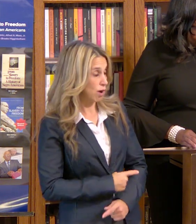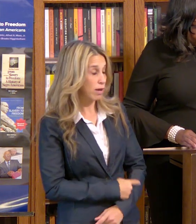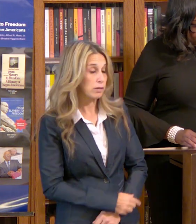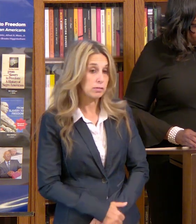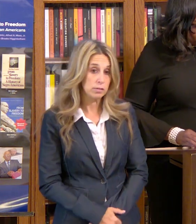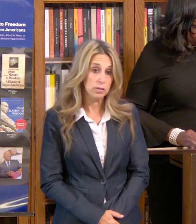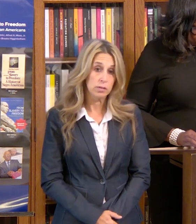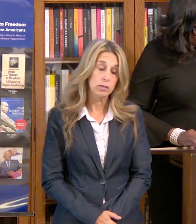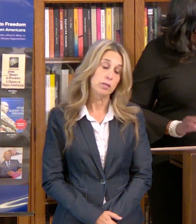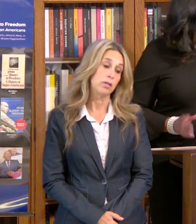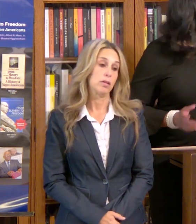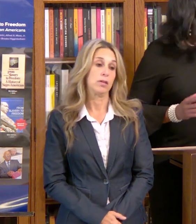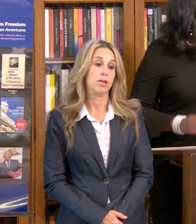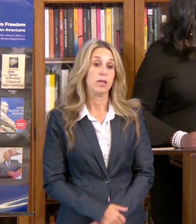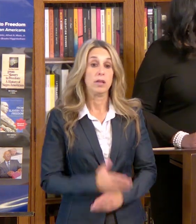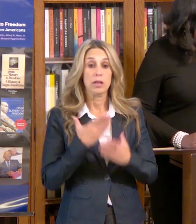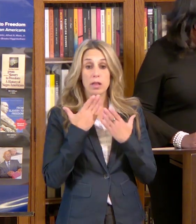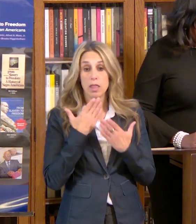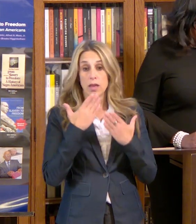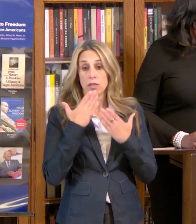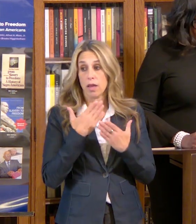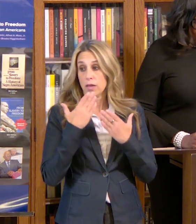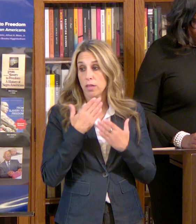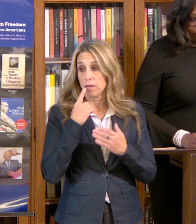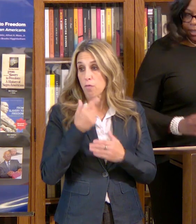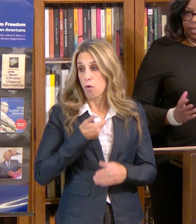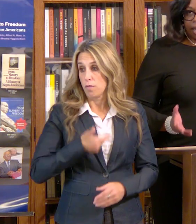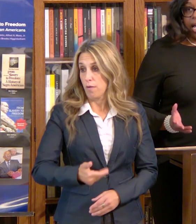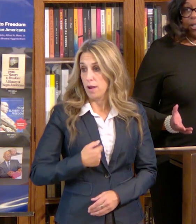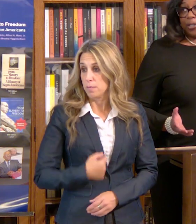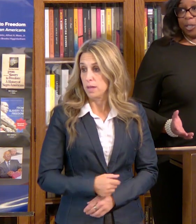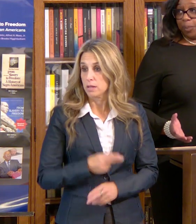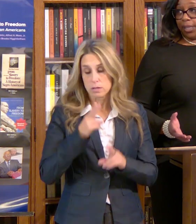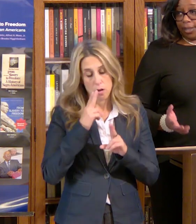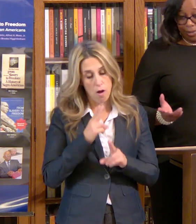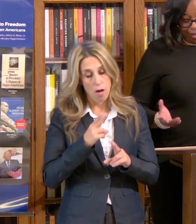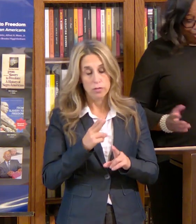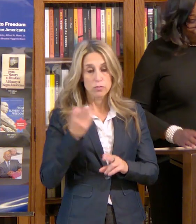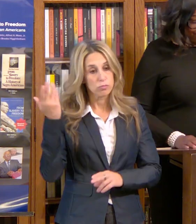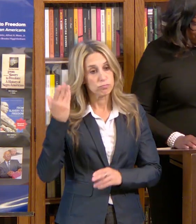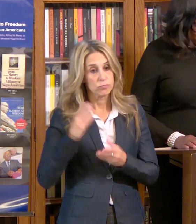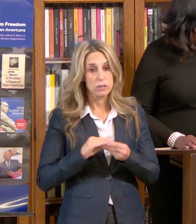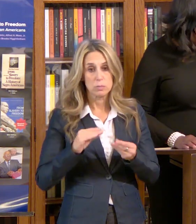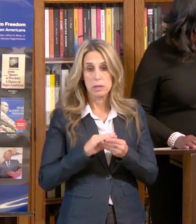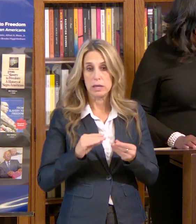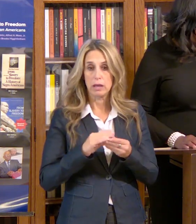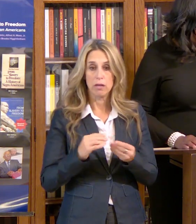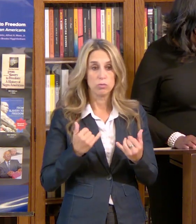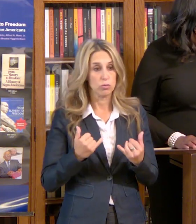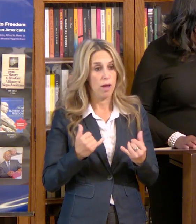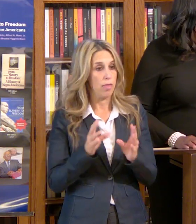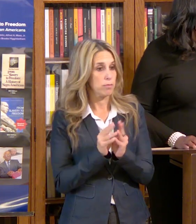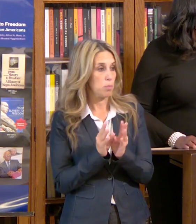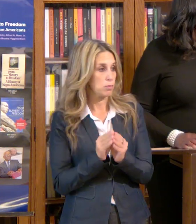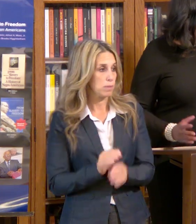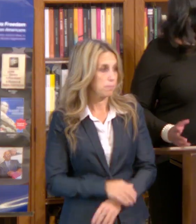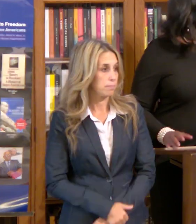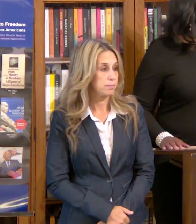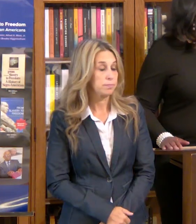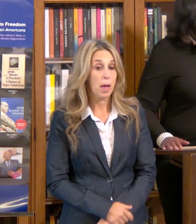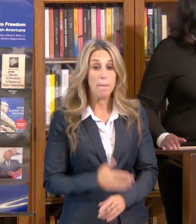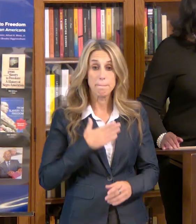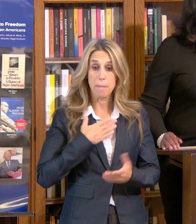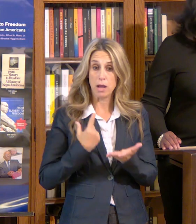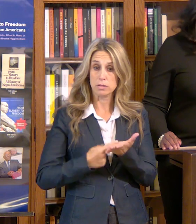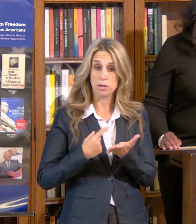woman so thank you for inviting me I this is an honor to speak at this Symposium so my